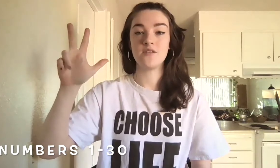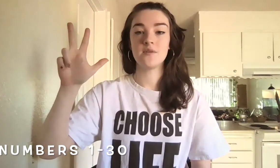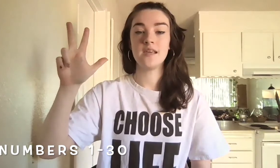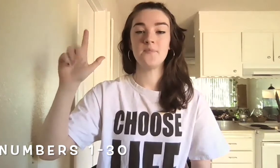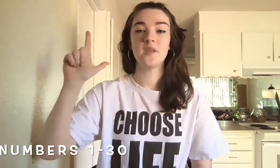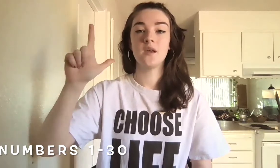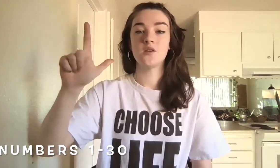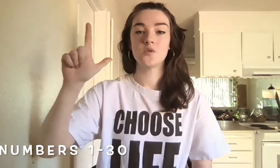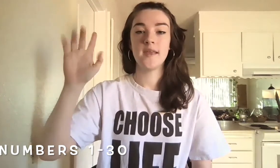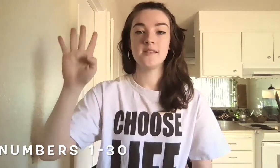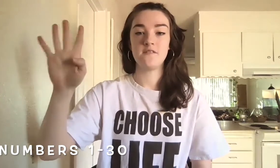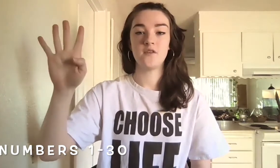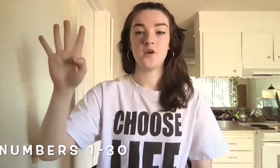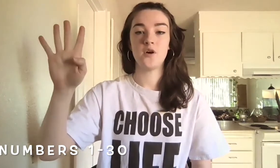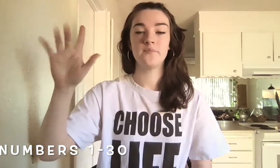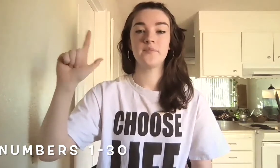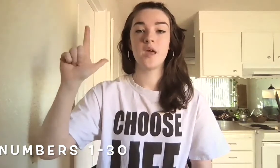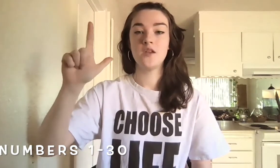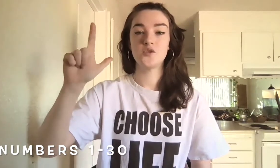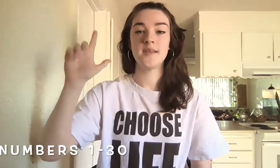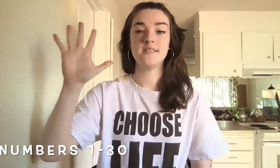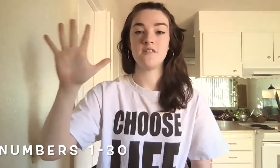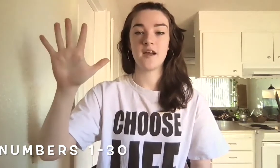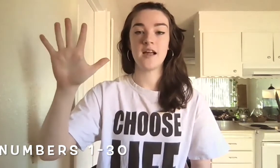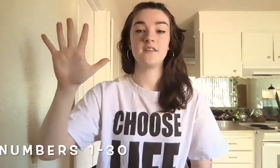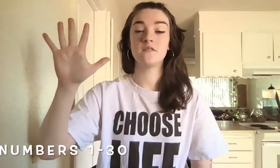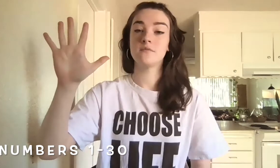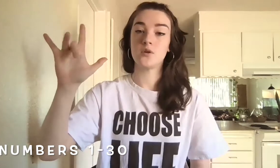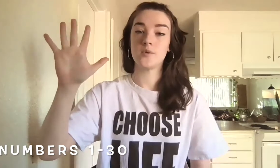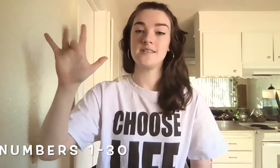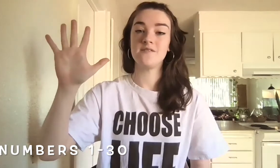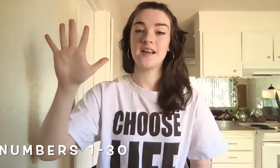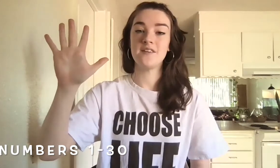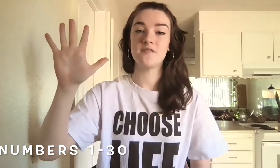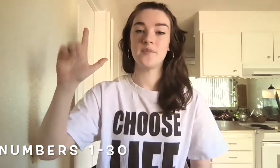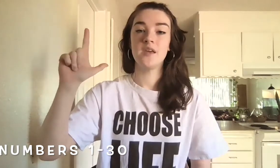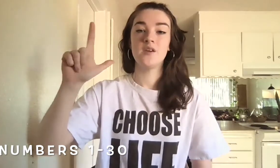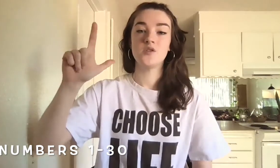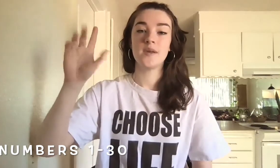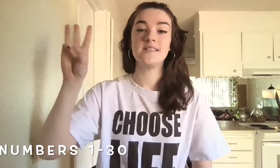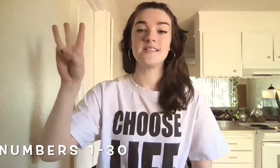23, 24, 25 or 25,